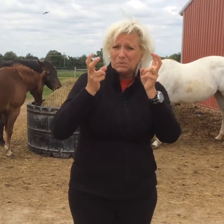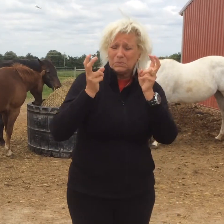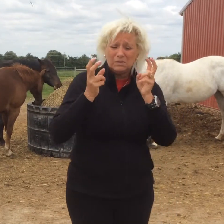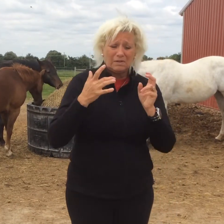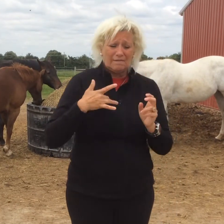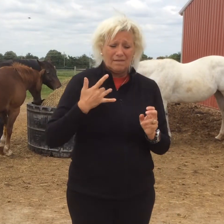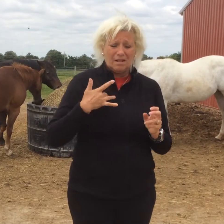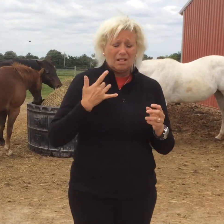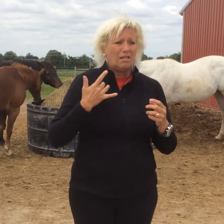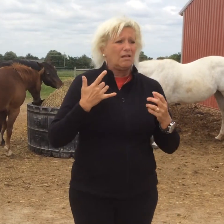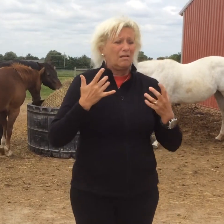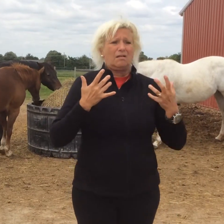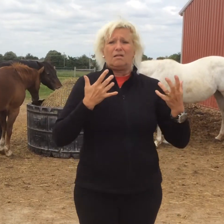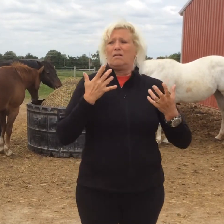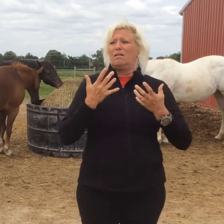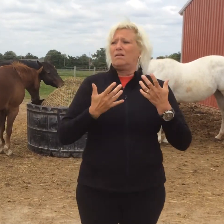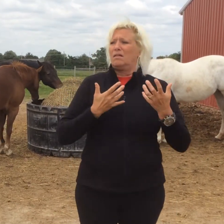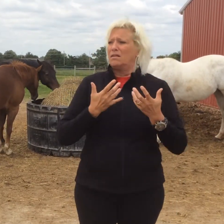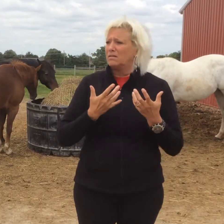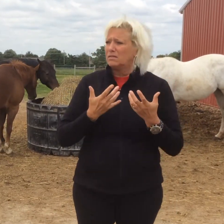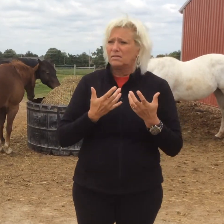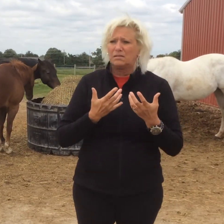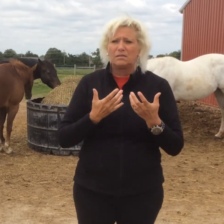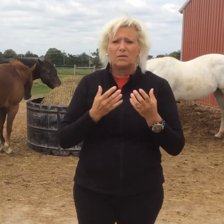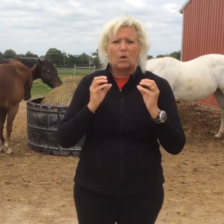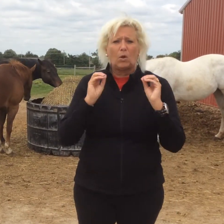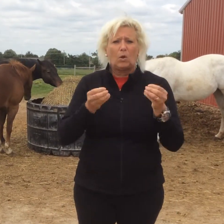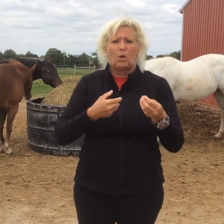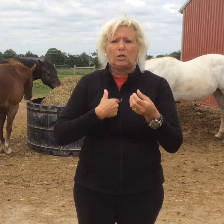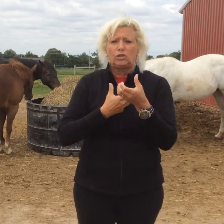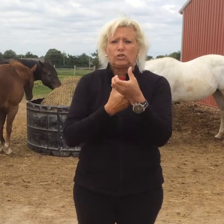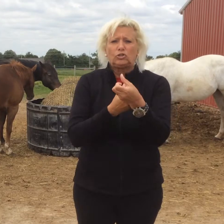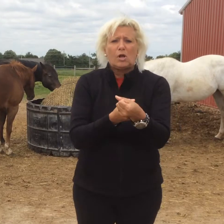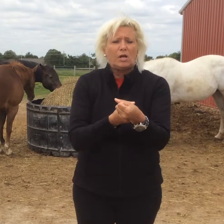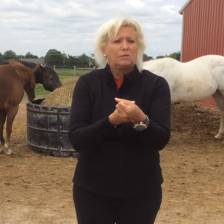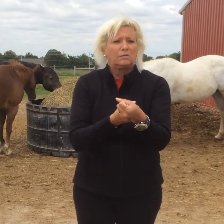Or a person that has a deaf-blind individual